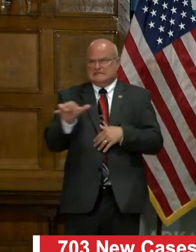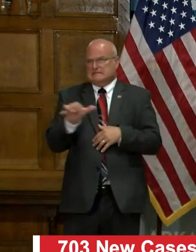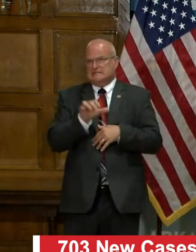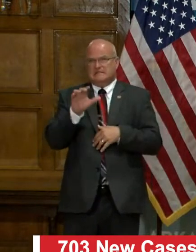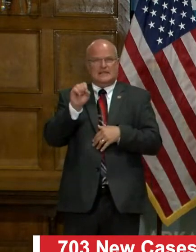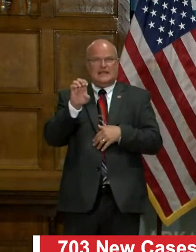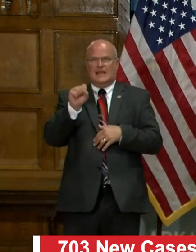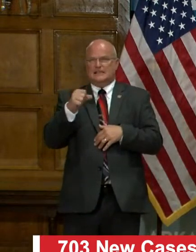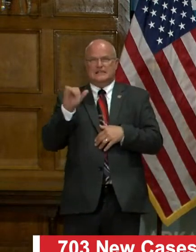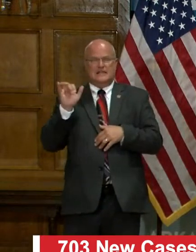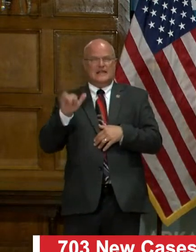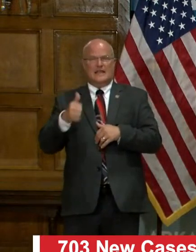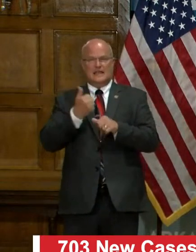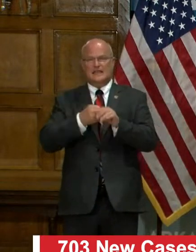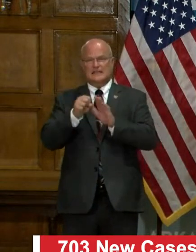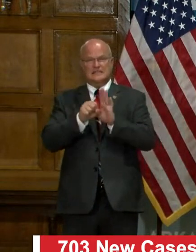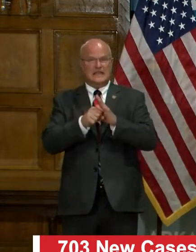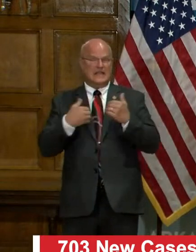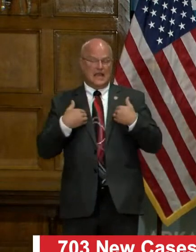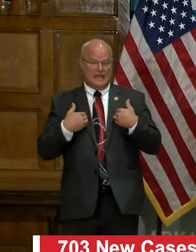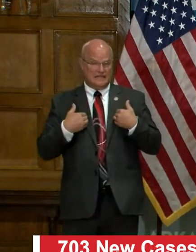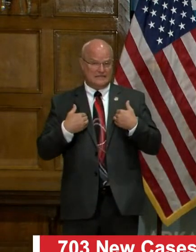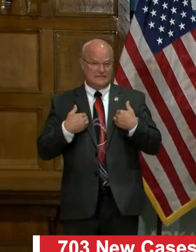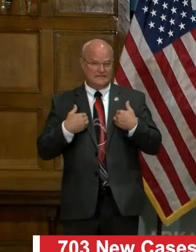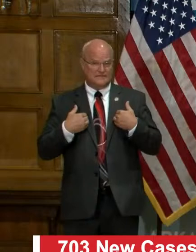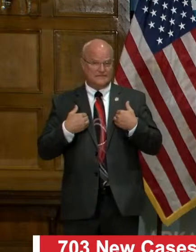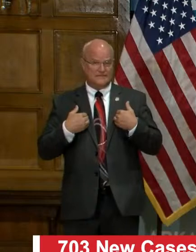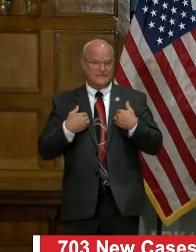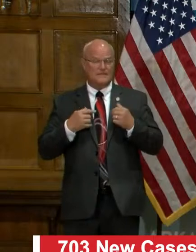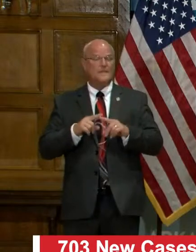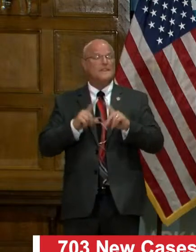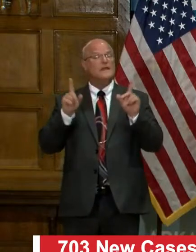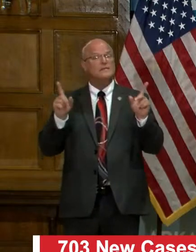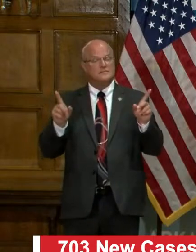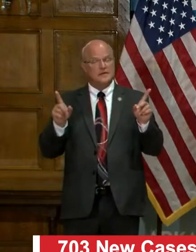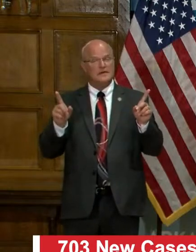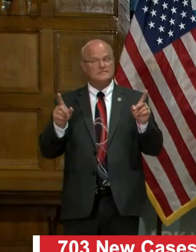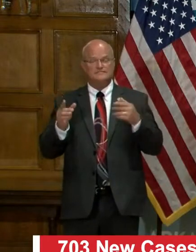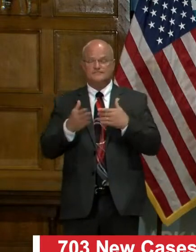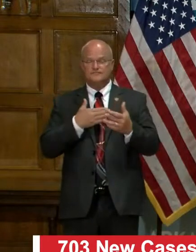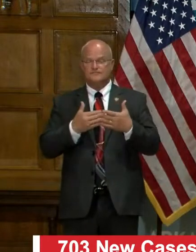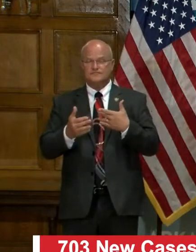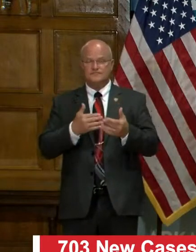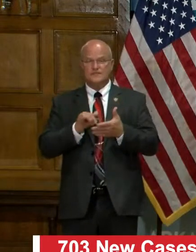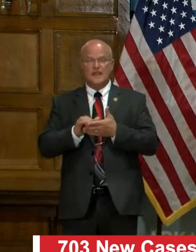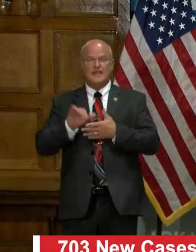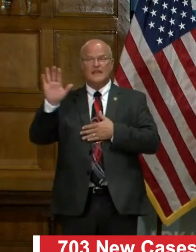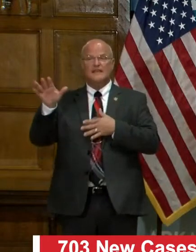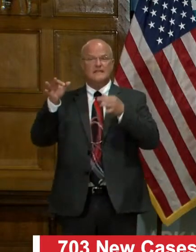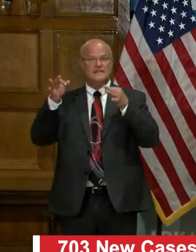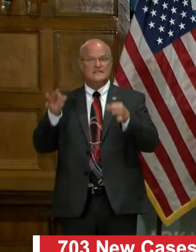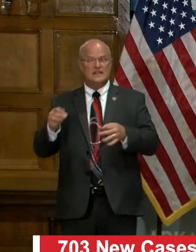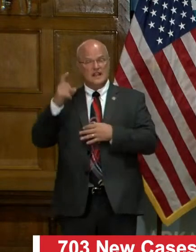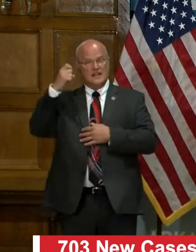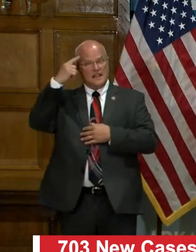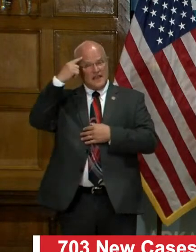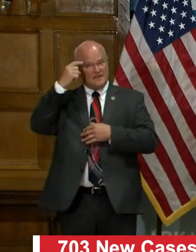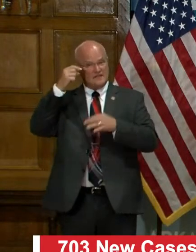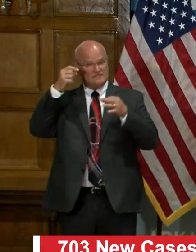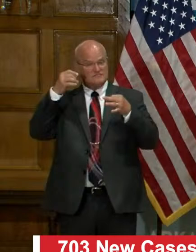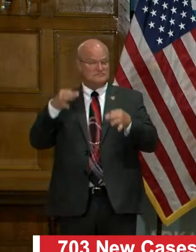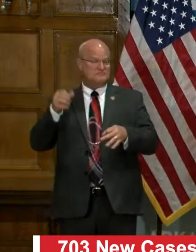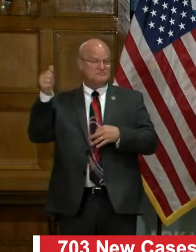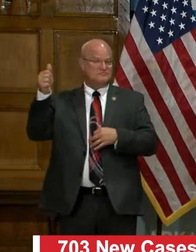of cases that each state has. But regardless, that's the decision that the governor